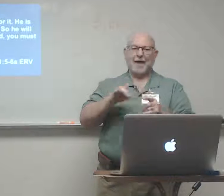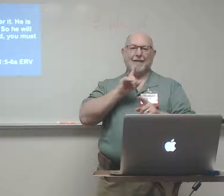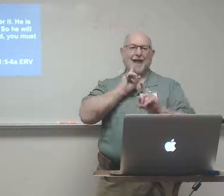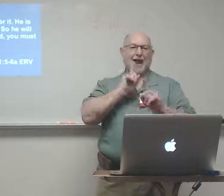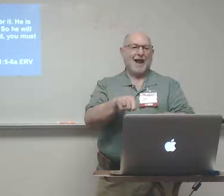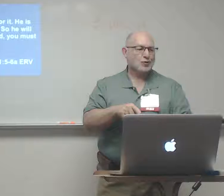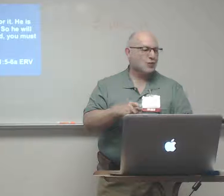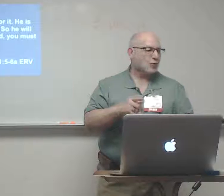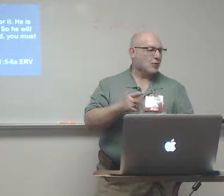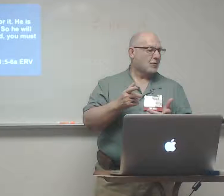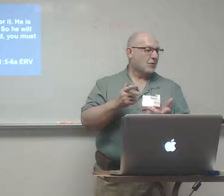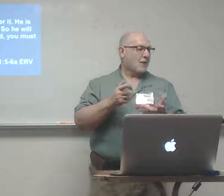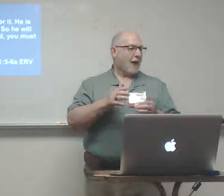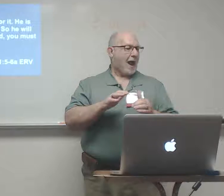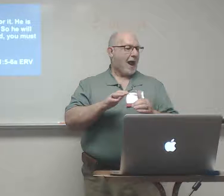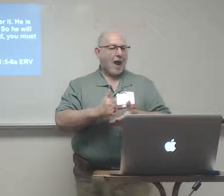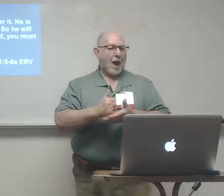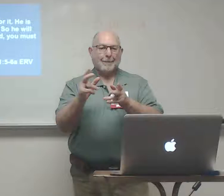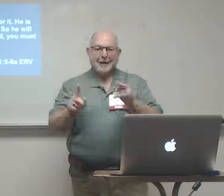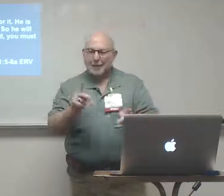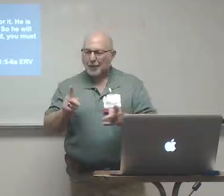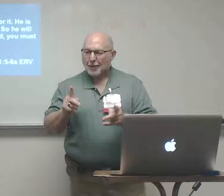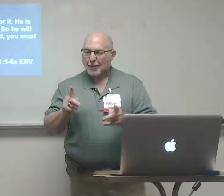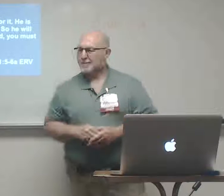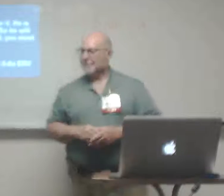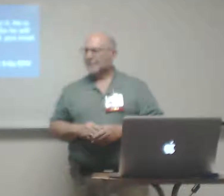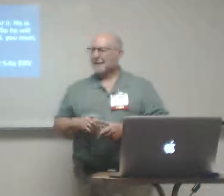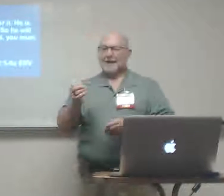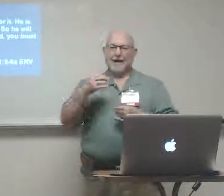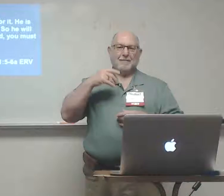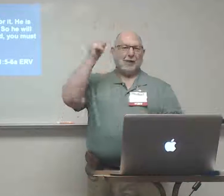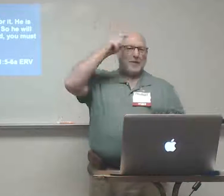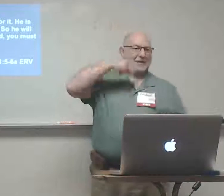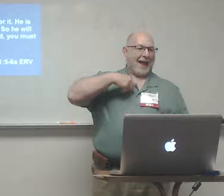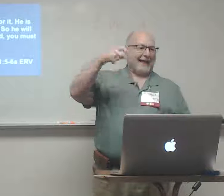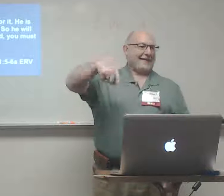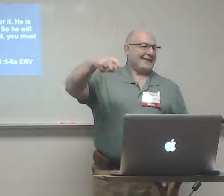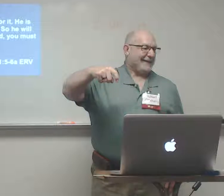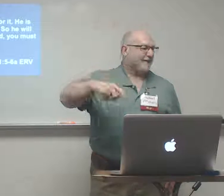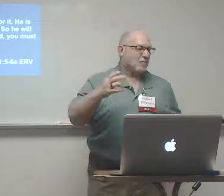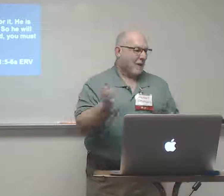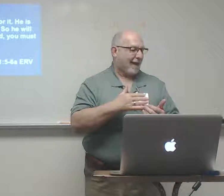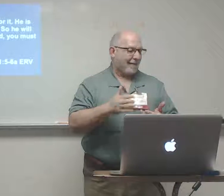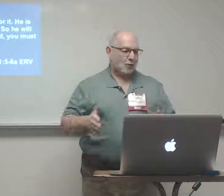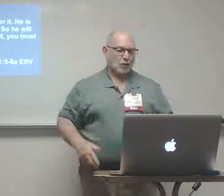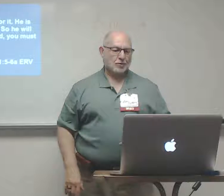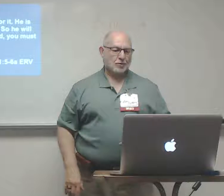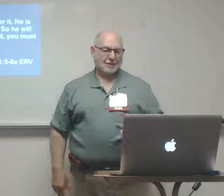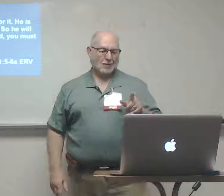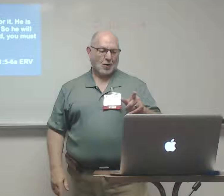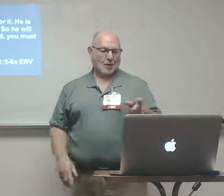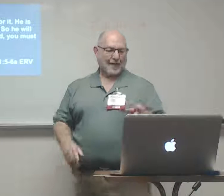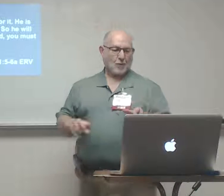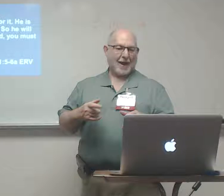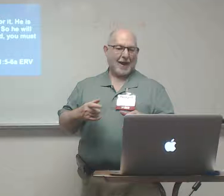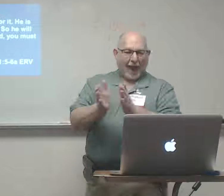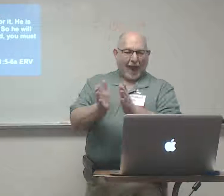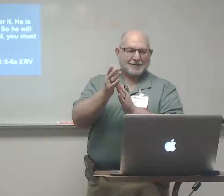for wisdom. Help me to find an answer, be able to help these people. Give me the wisdom that I need, however you need to say